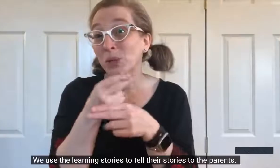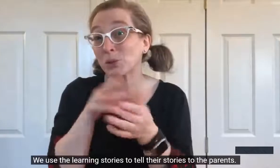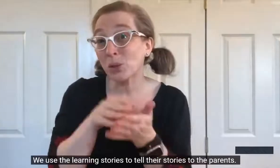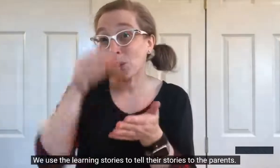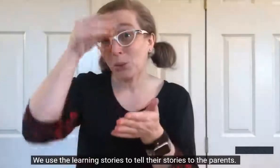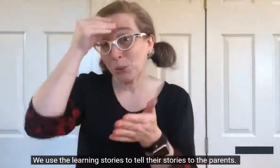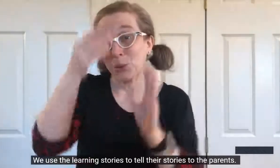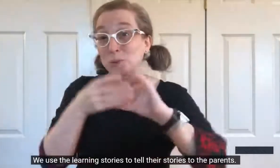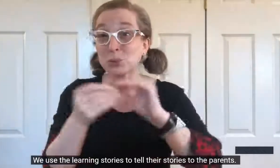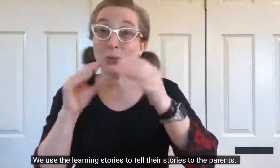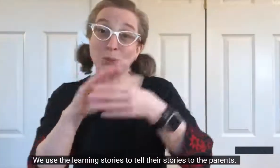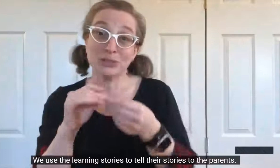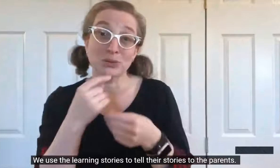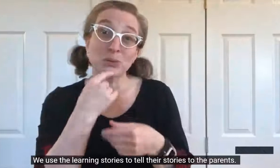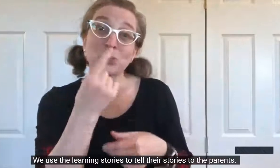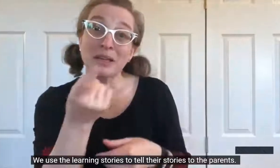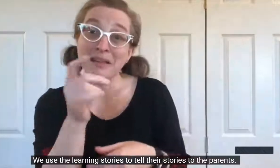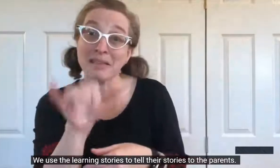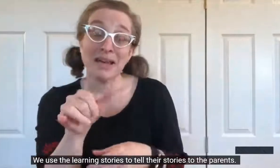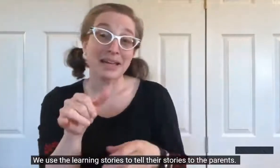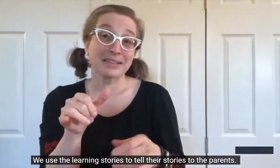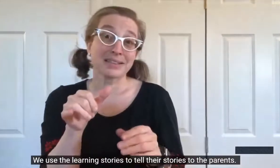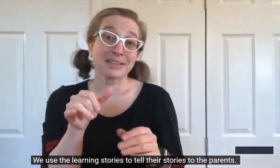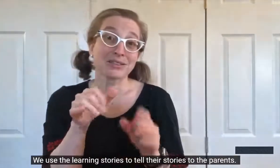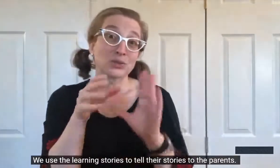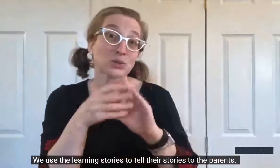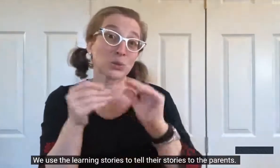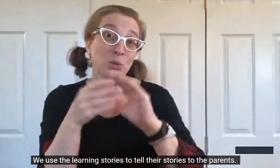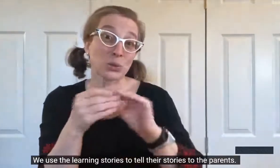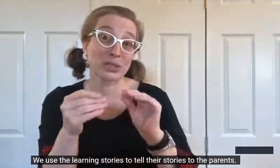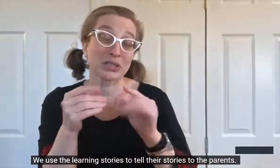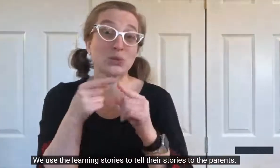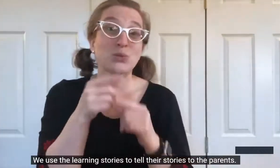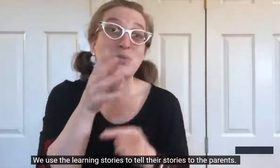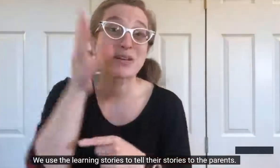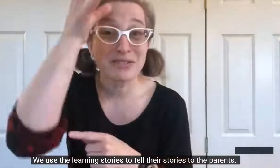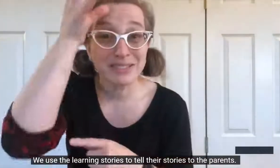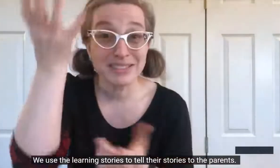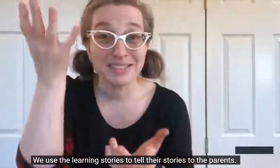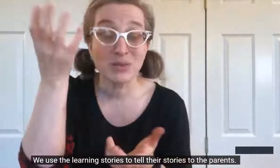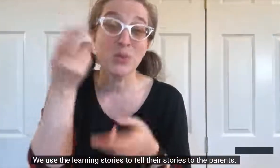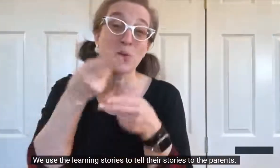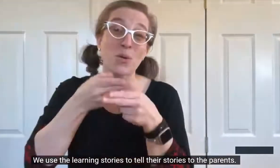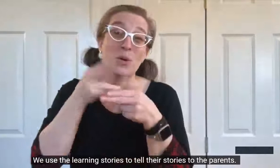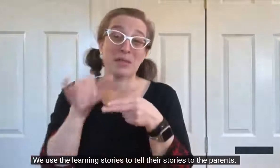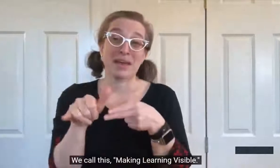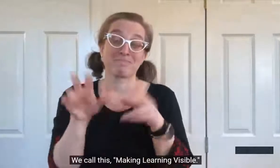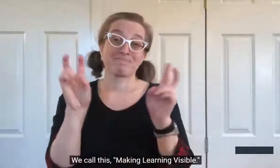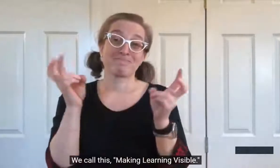of students. And we use the learning stories to tell their stories to parents.